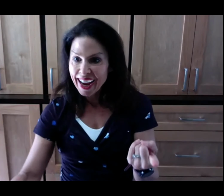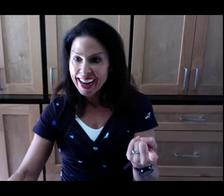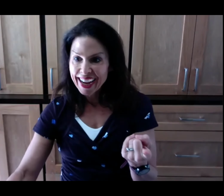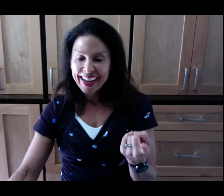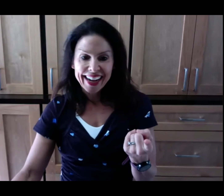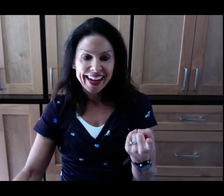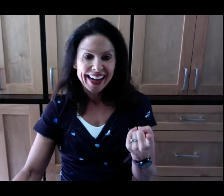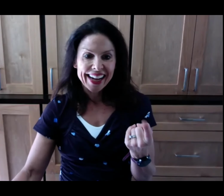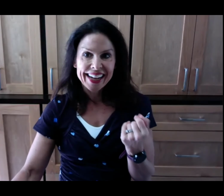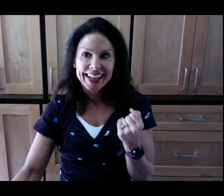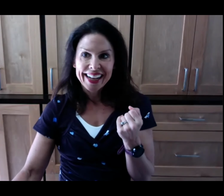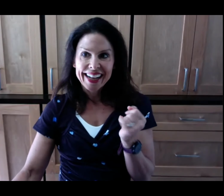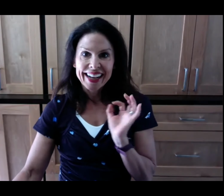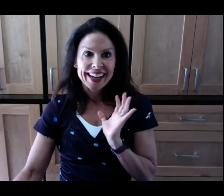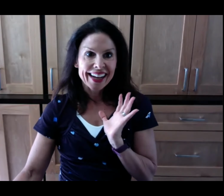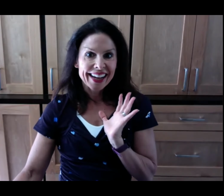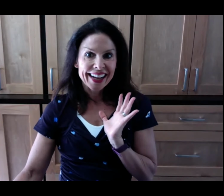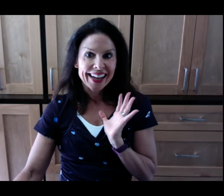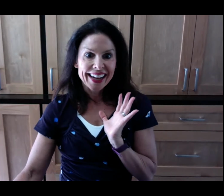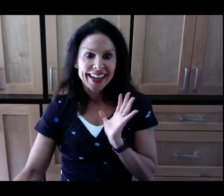Any other questions so far?